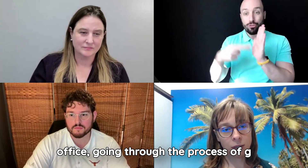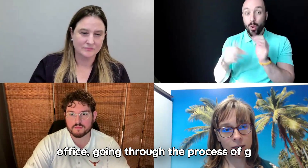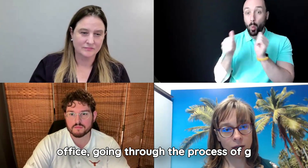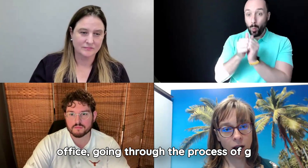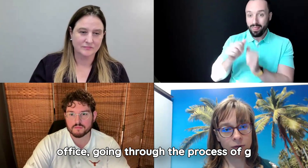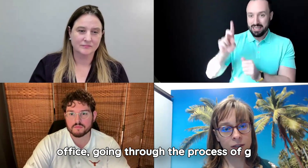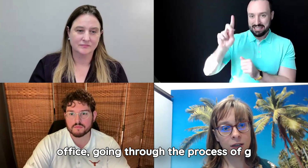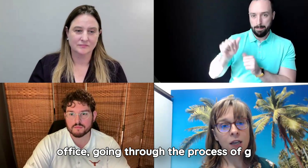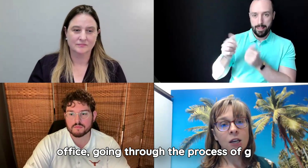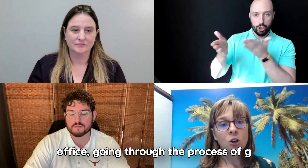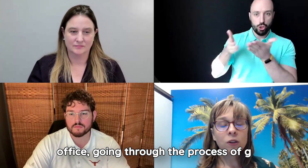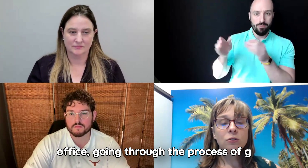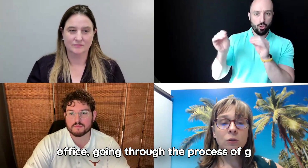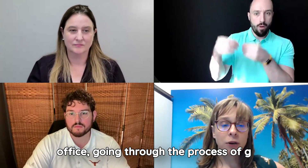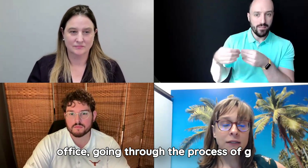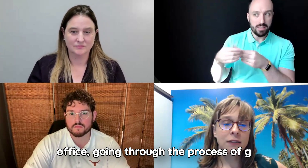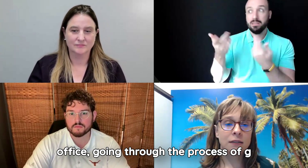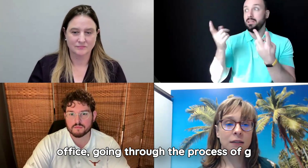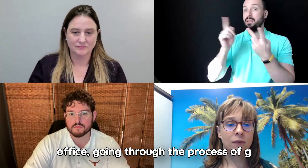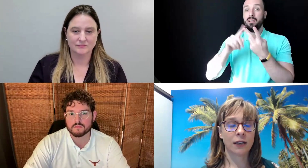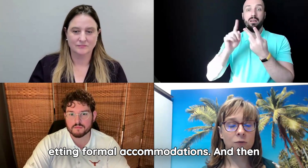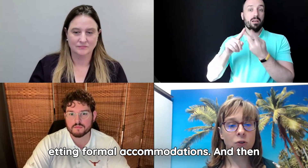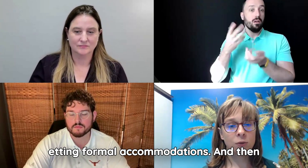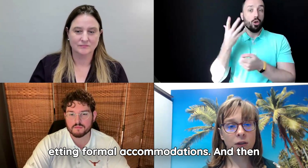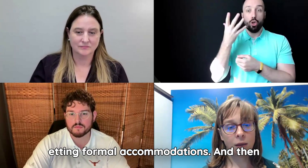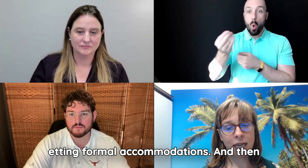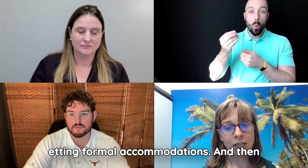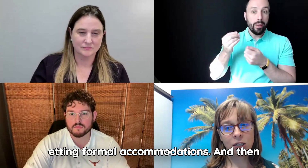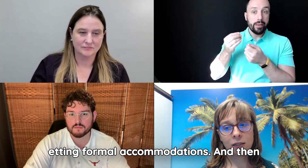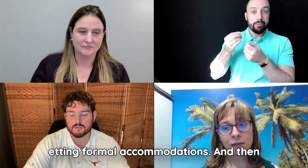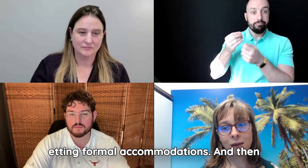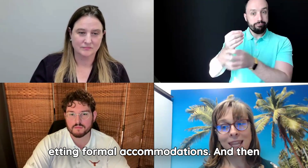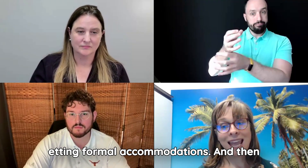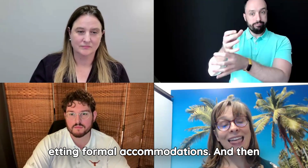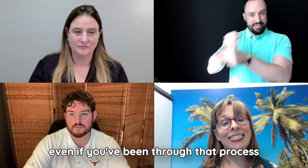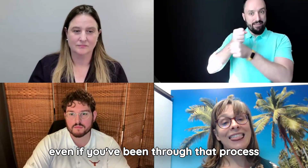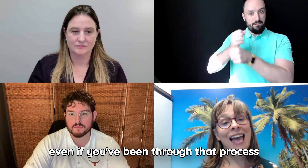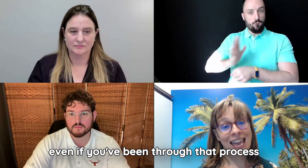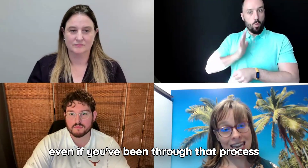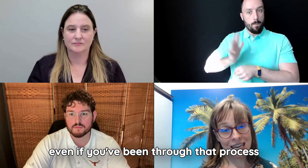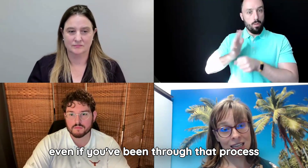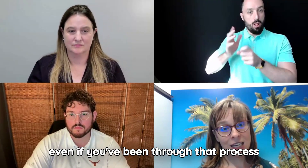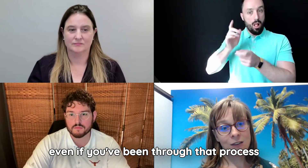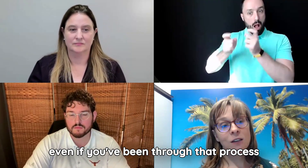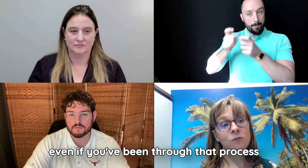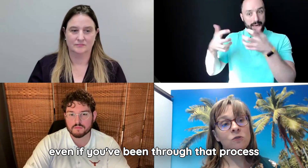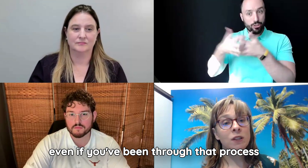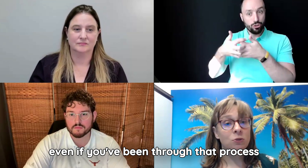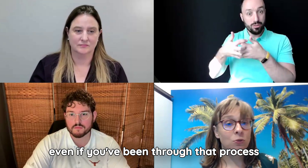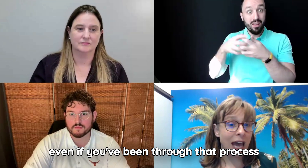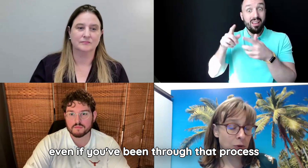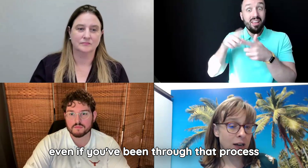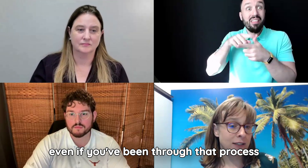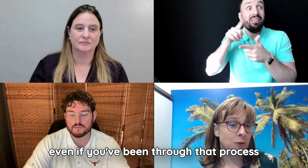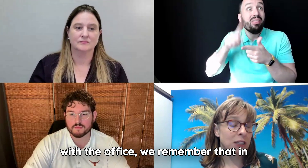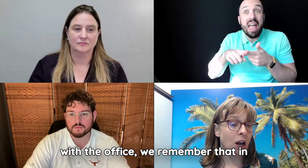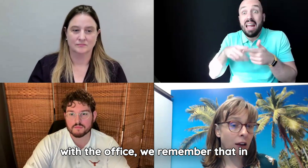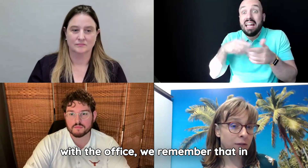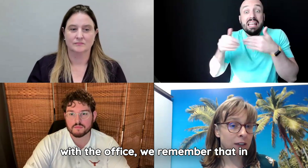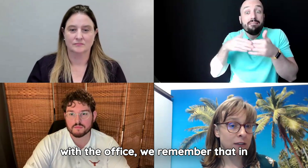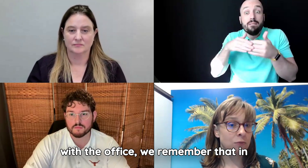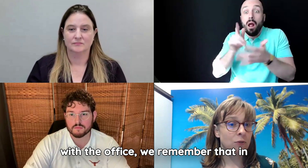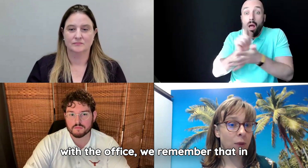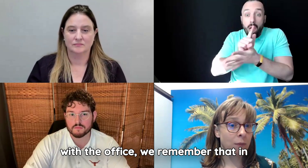with Disabilities office, going through the process of getting formal accommodations. And then, even if you've been through that process